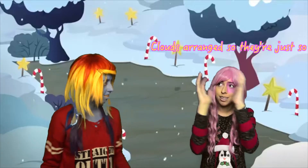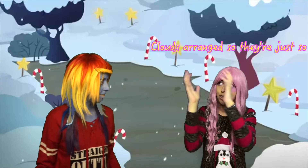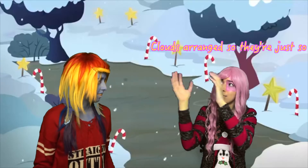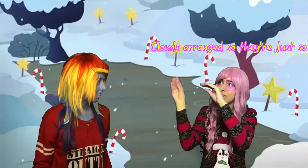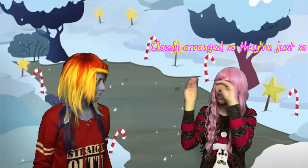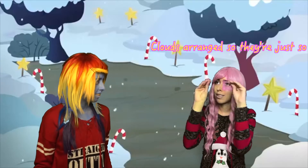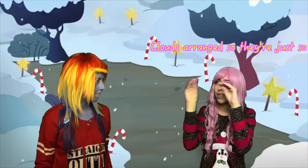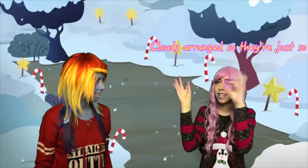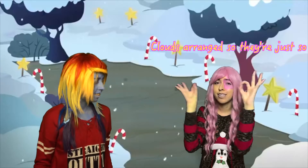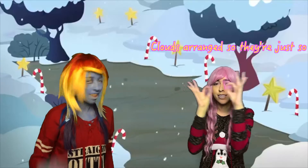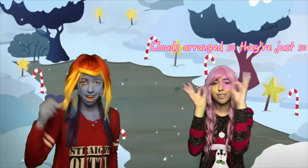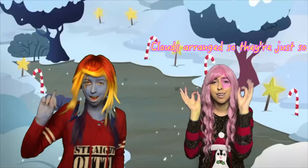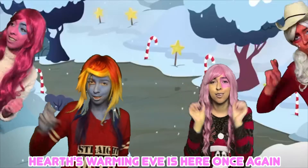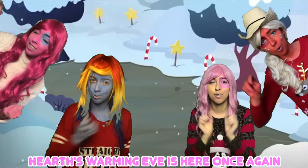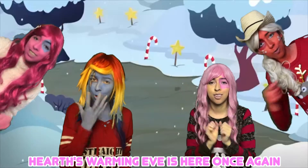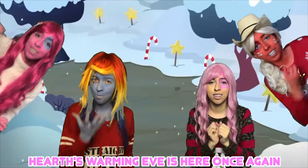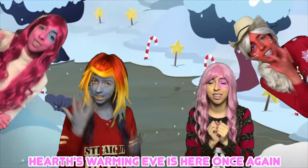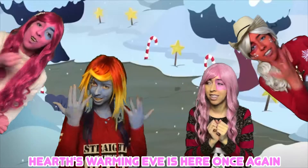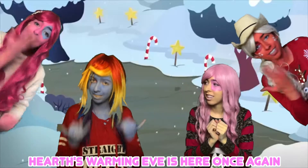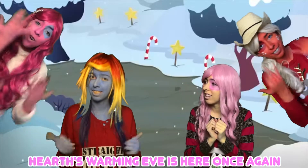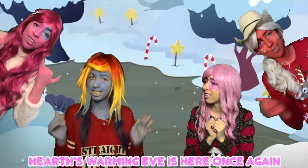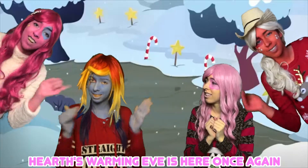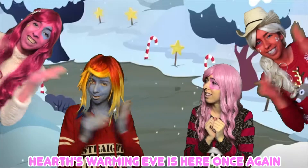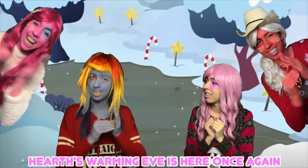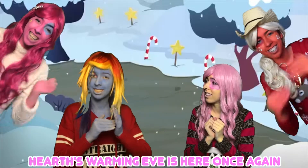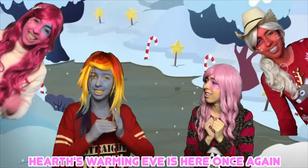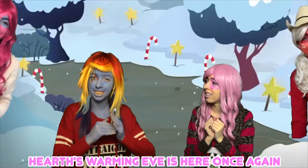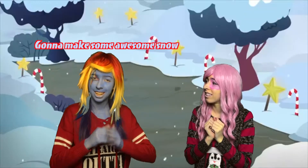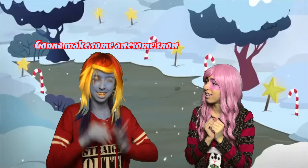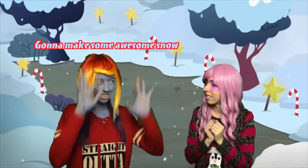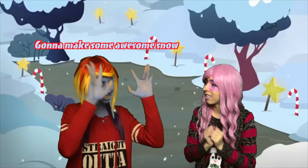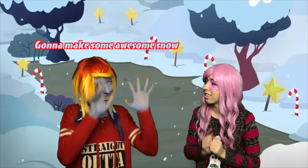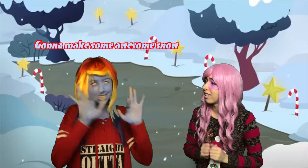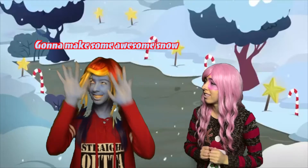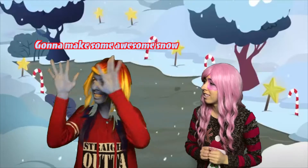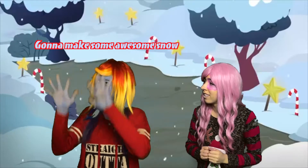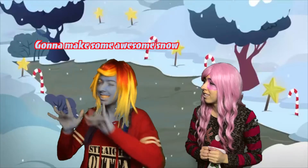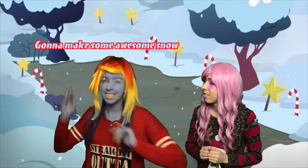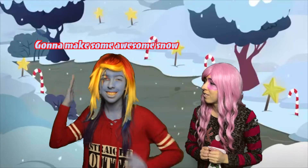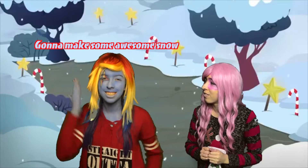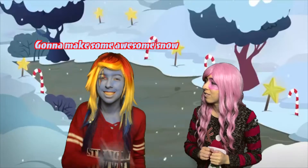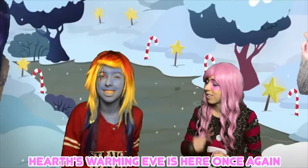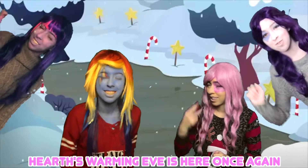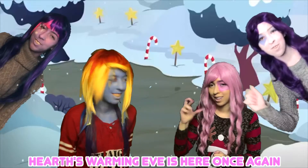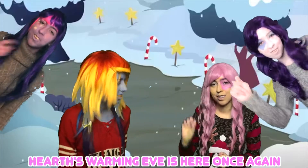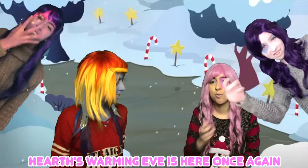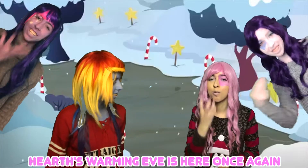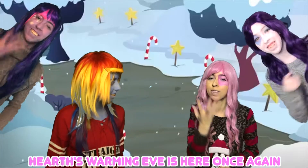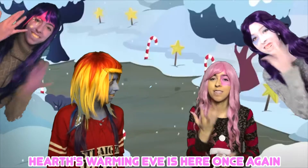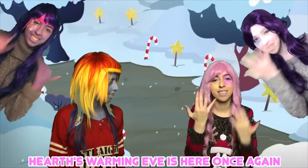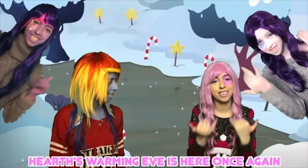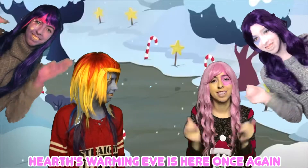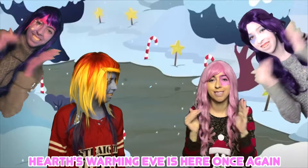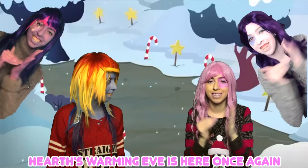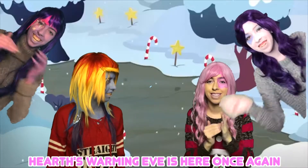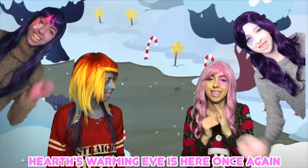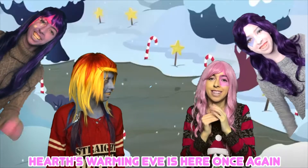Clouds arrange so they're just so. Hearth warming Eve is here once again. Gonna make some awesome snow. Hearth warming Eve is here once again.